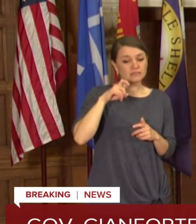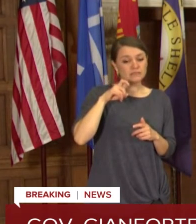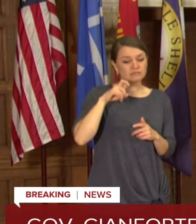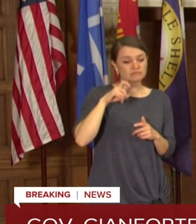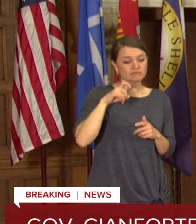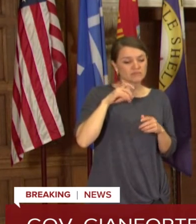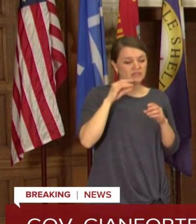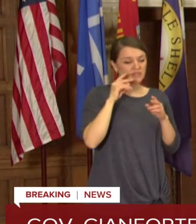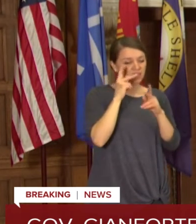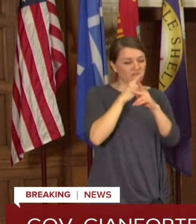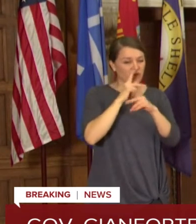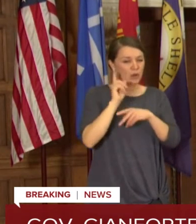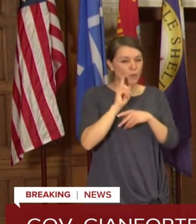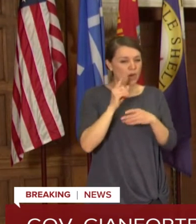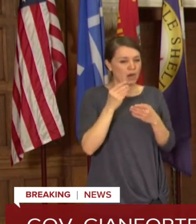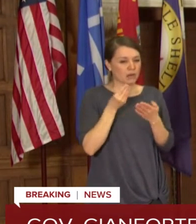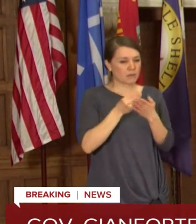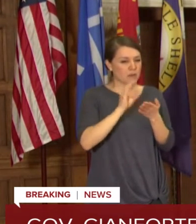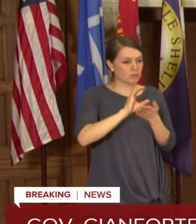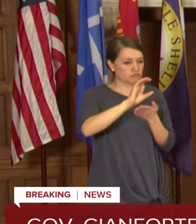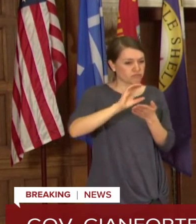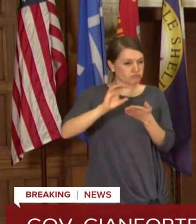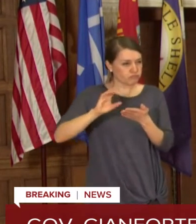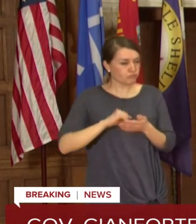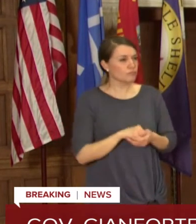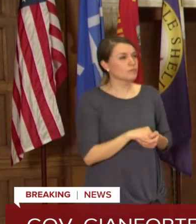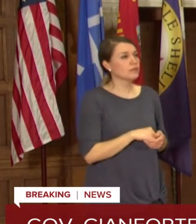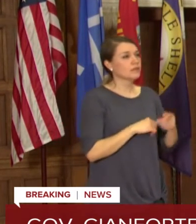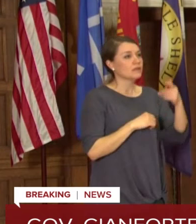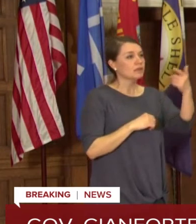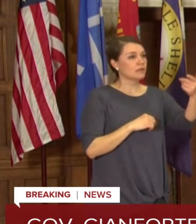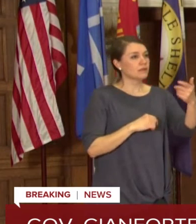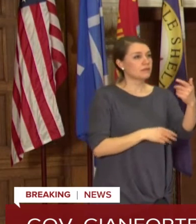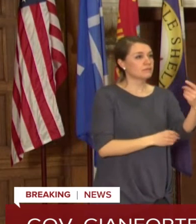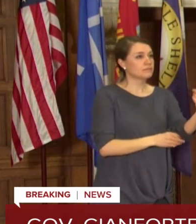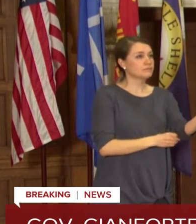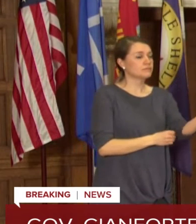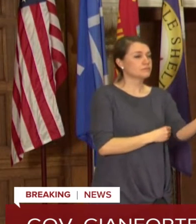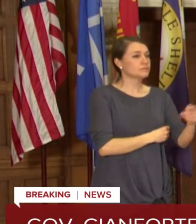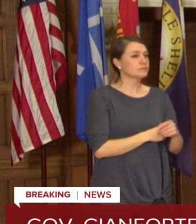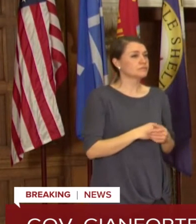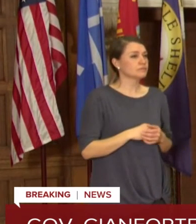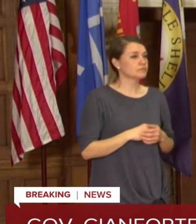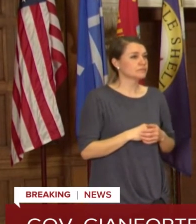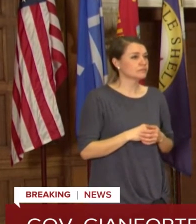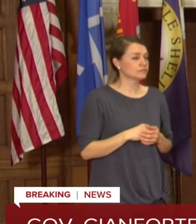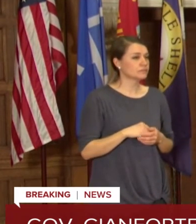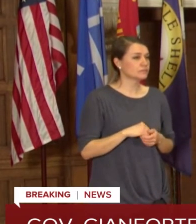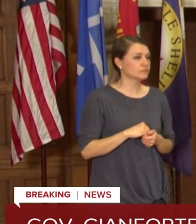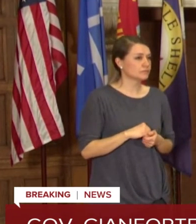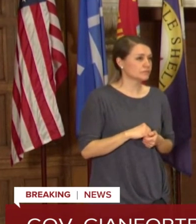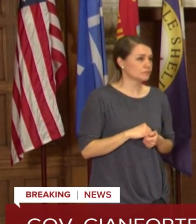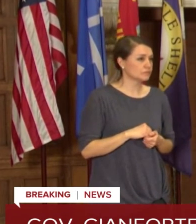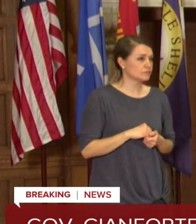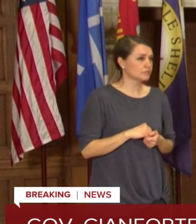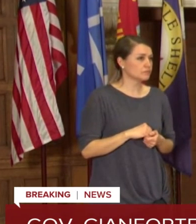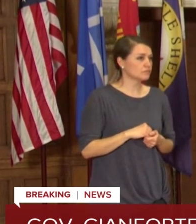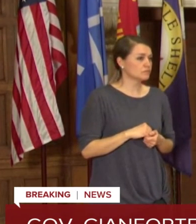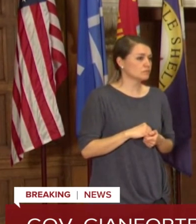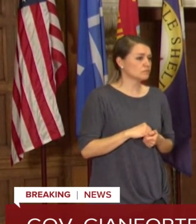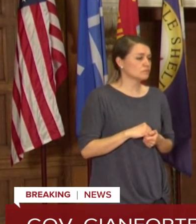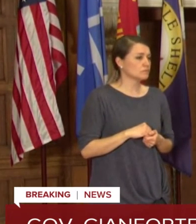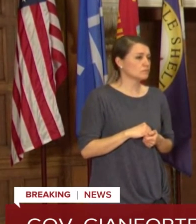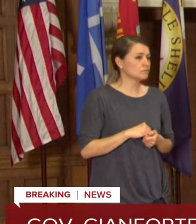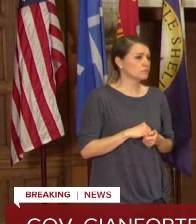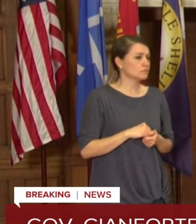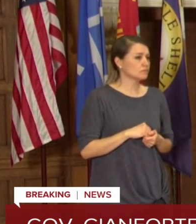you. Next question in the room, yeah. Yeah, hi, this is Aaron Kimball-Sannett with the Daily Montanan, here in place of Keith Schubert, our usual.